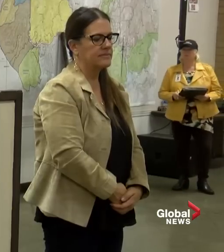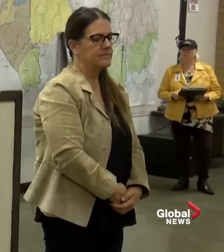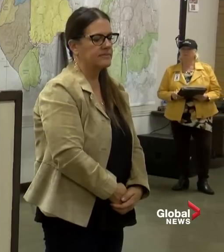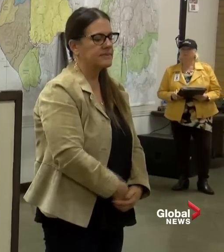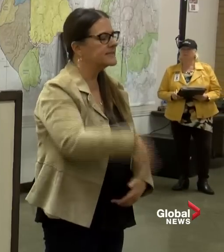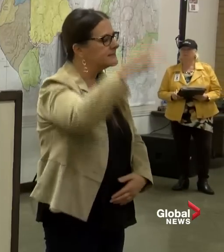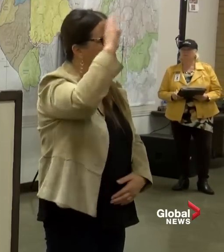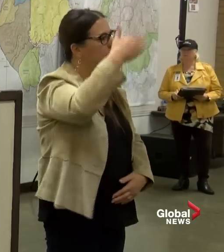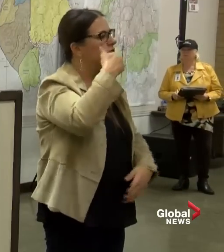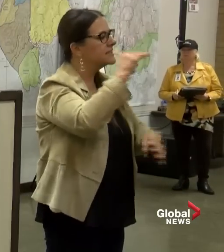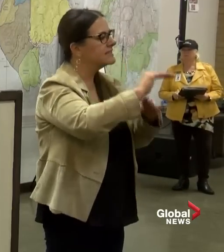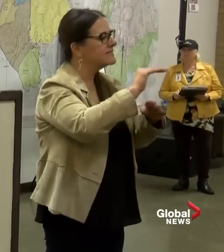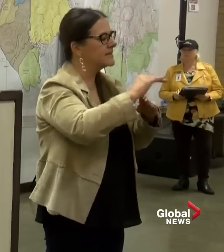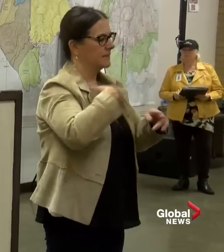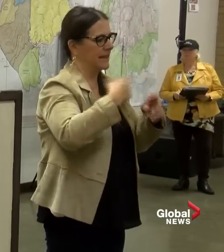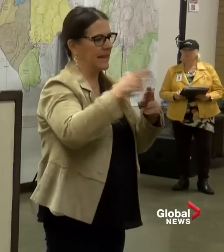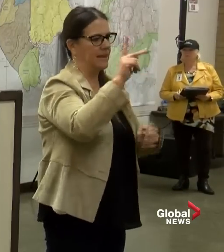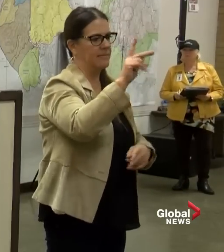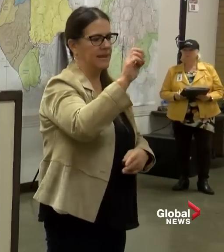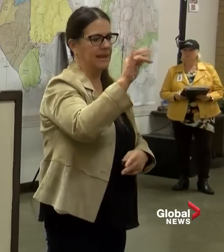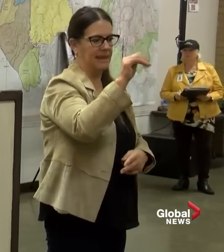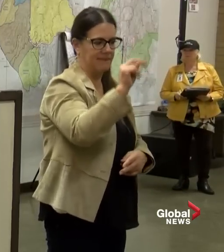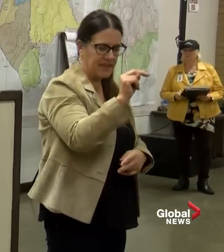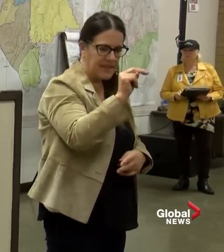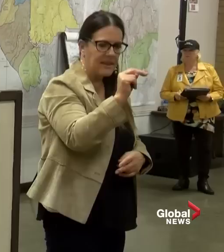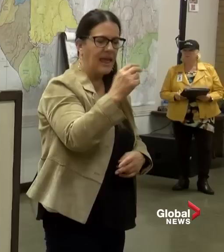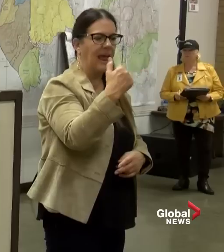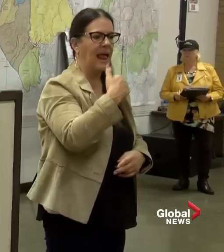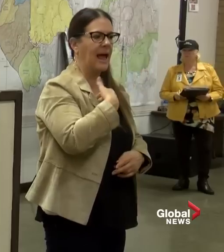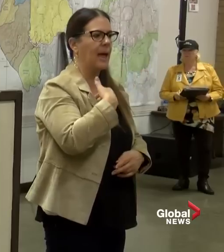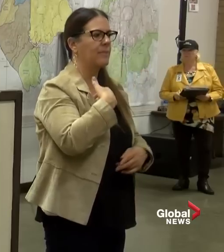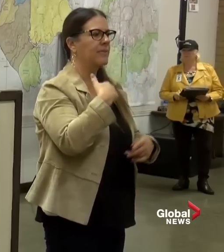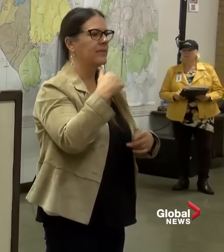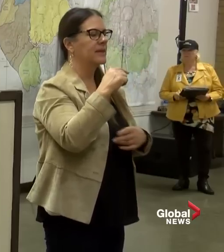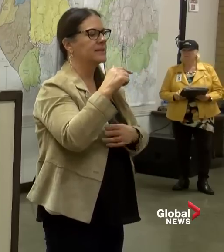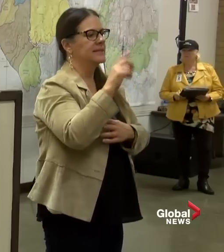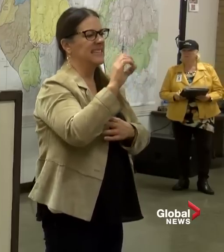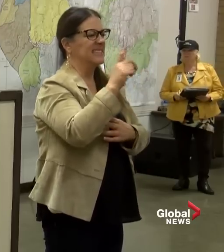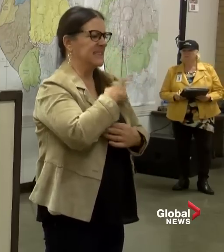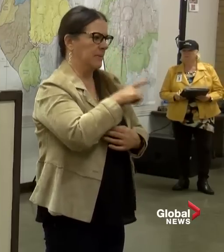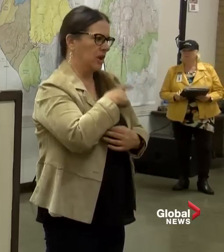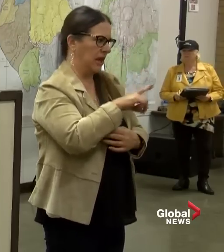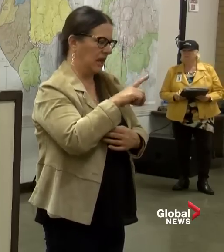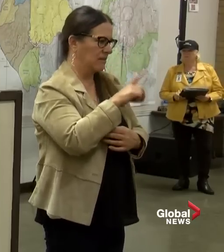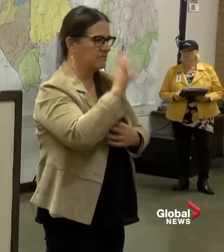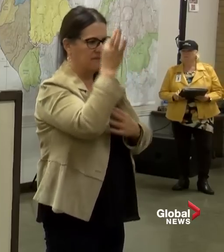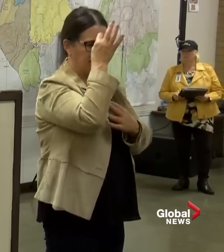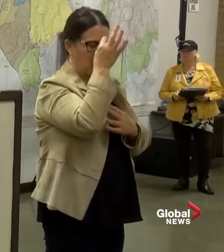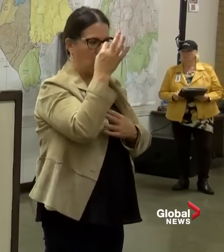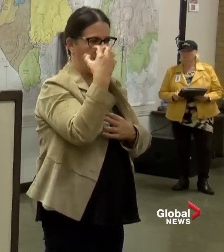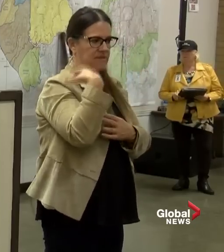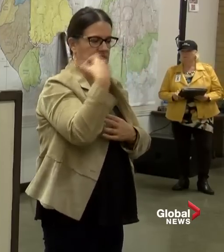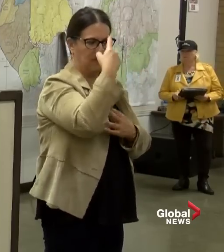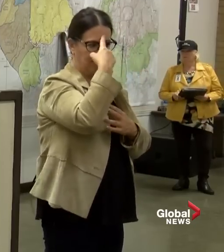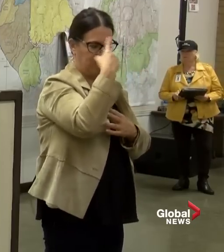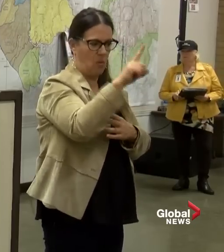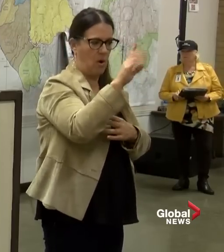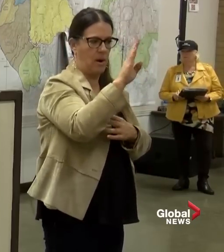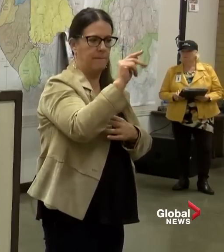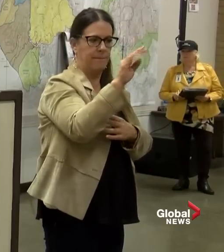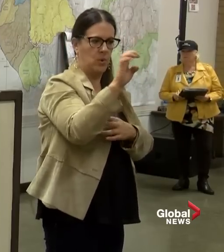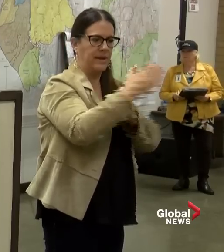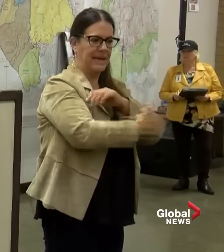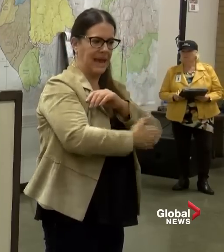Good evening. My name is Kevin Hanna. I am the Deputy Federal Coordinating Officer for this event, and I'm also the Senior Federal Official for Butte County,